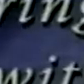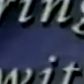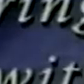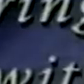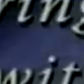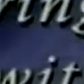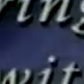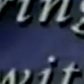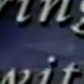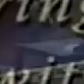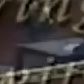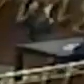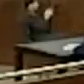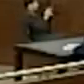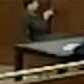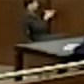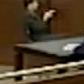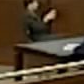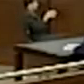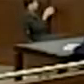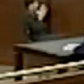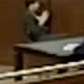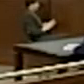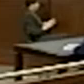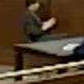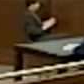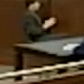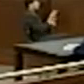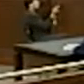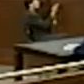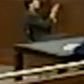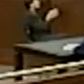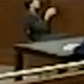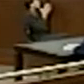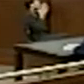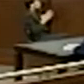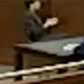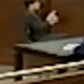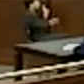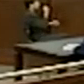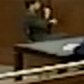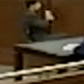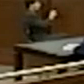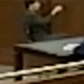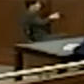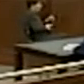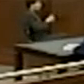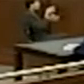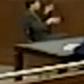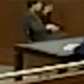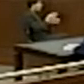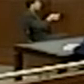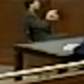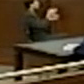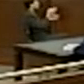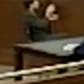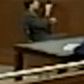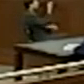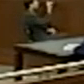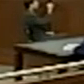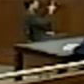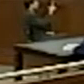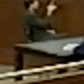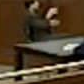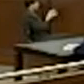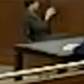Good morning, ladies and gentlemen of the jury. You may notice we have interpreters in the courtroom